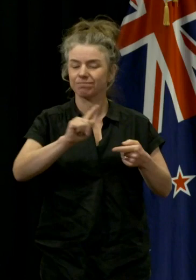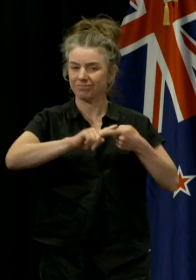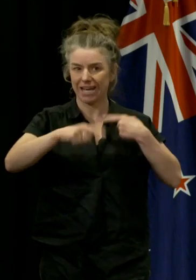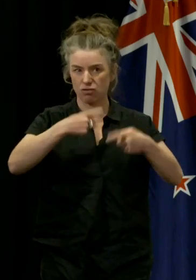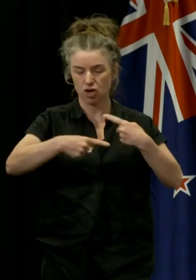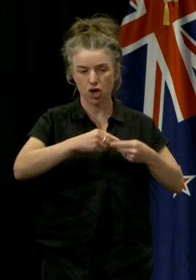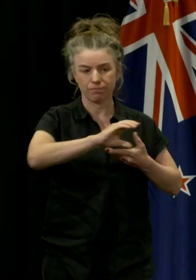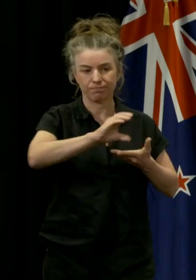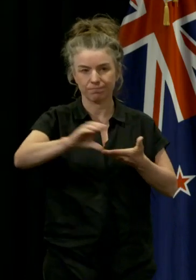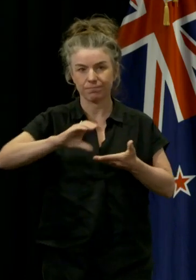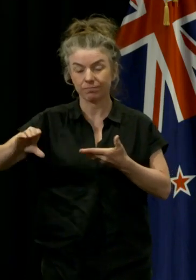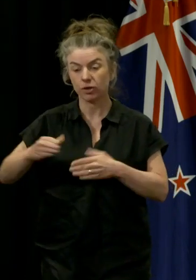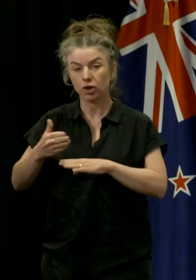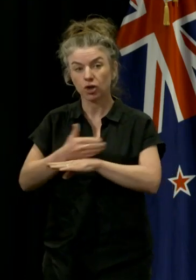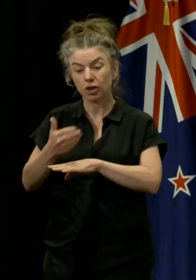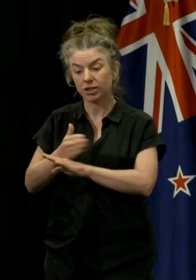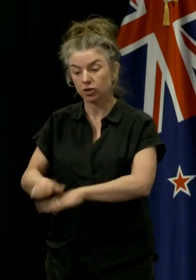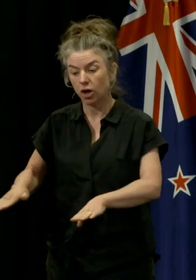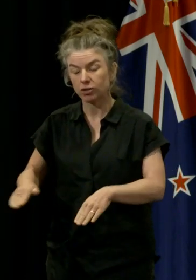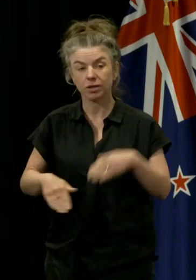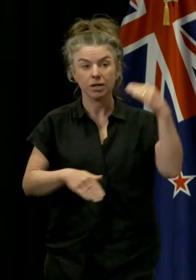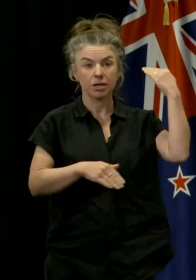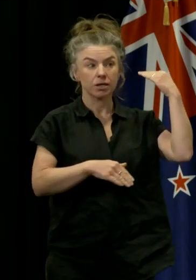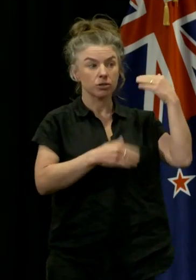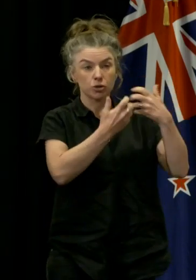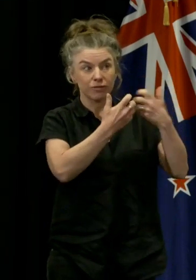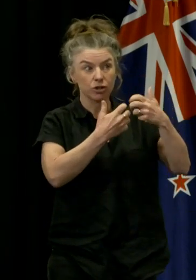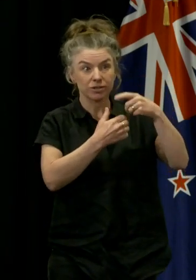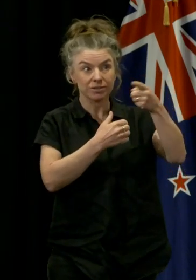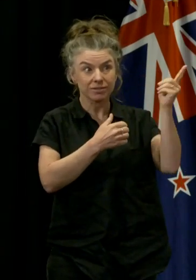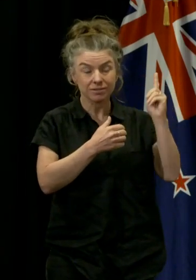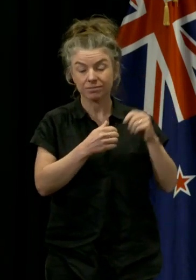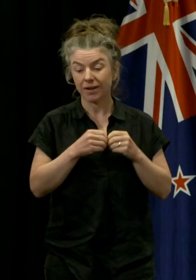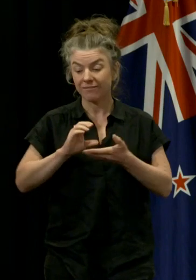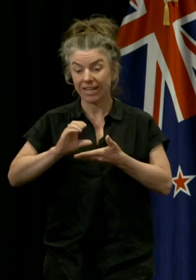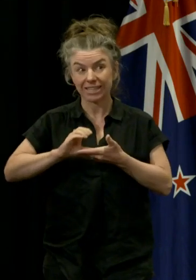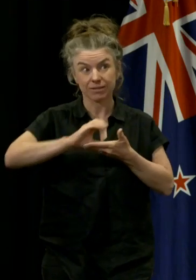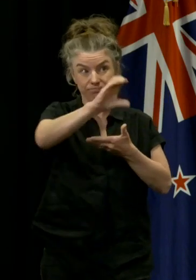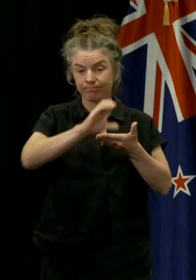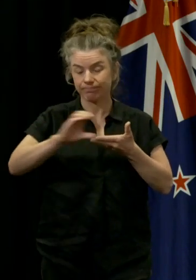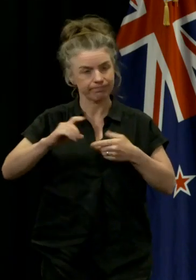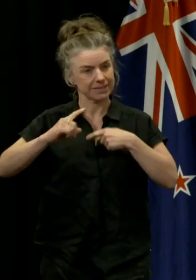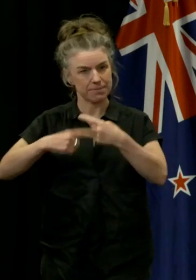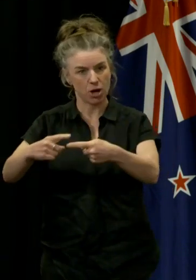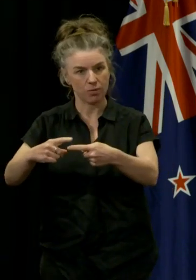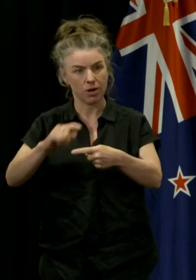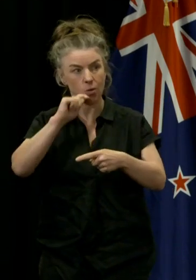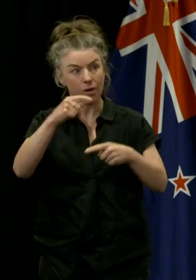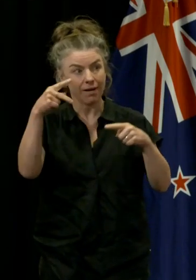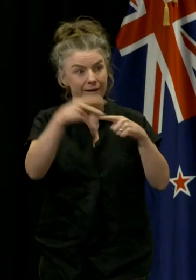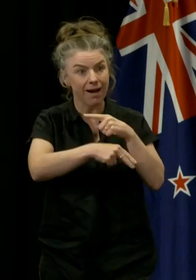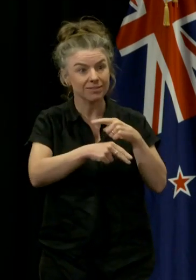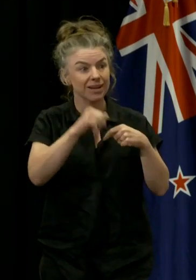for early childhood and tertiary providers will not be cut or clawed back based on